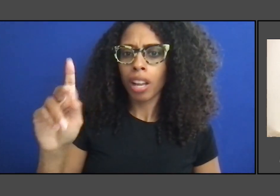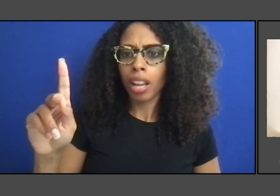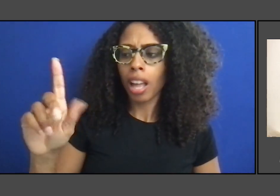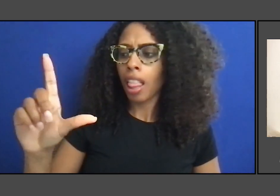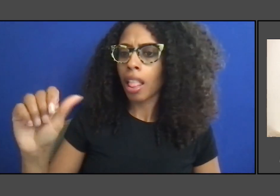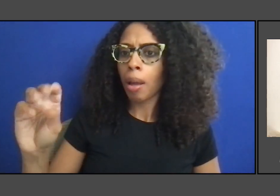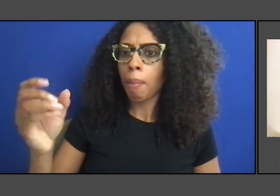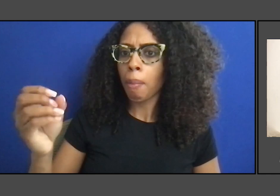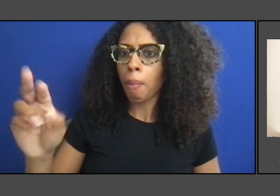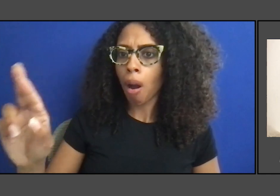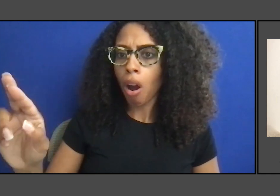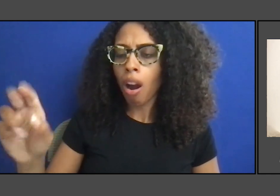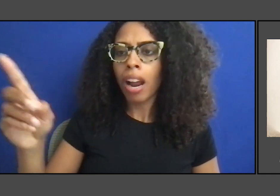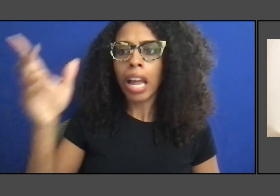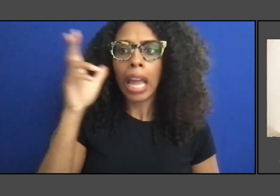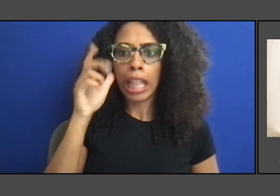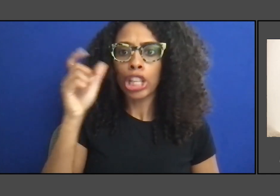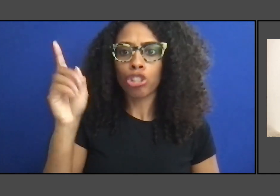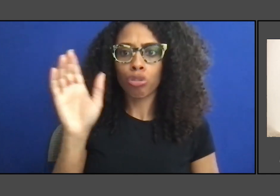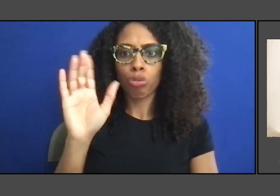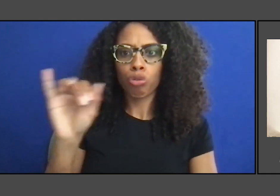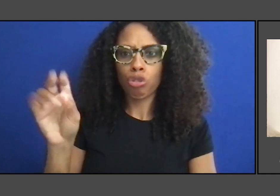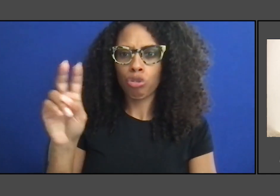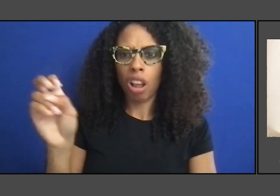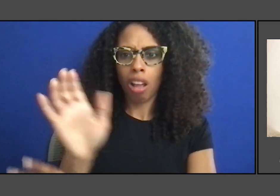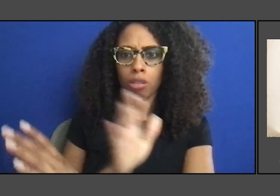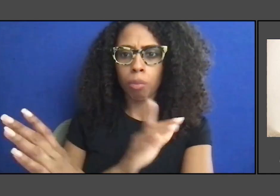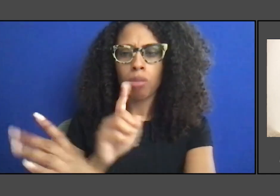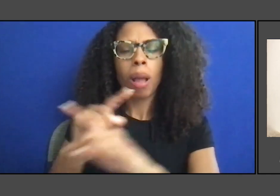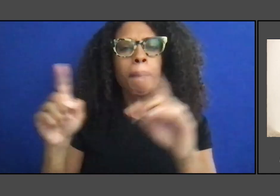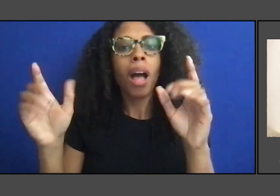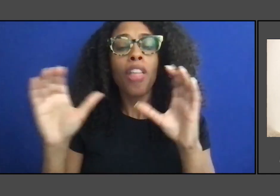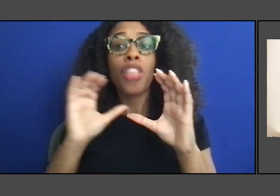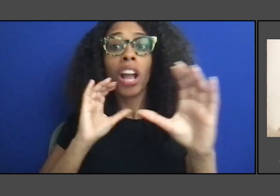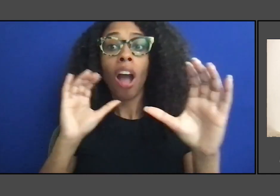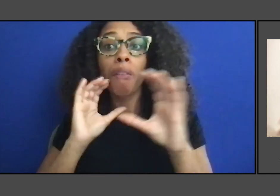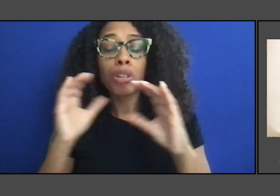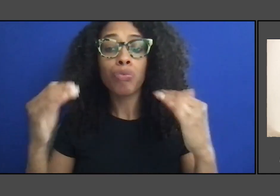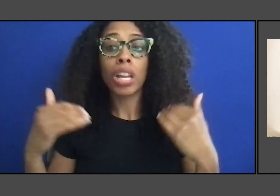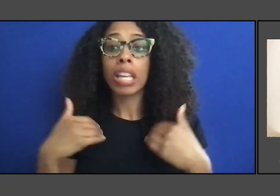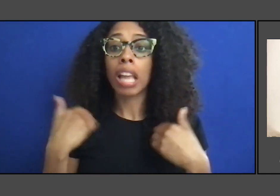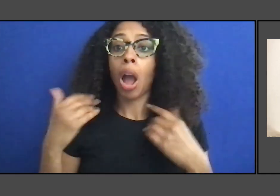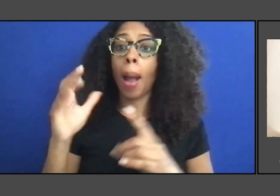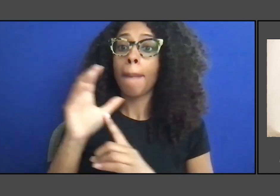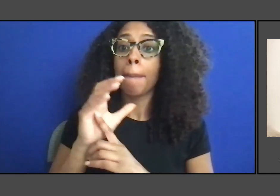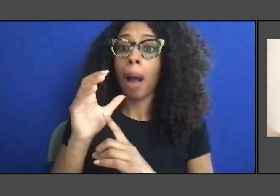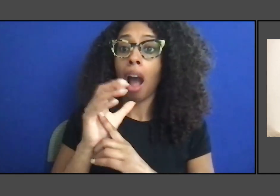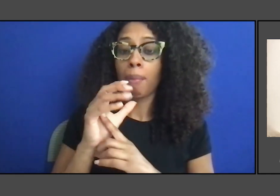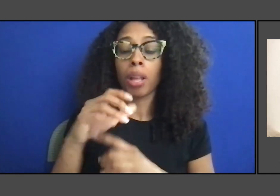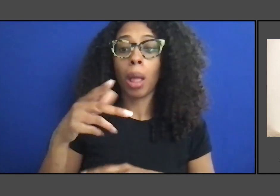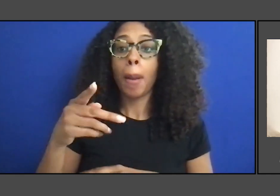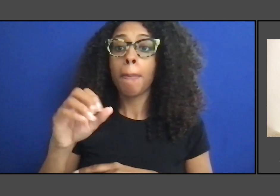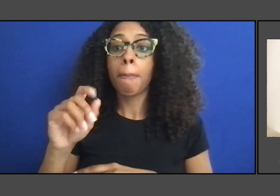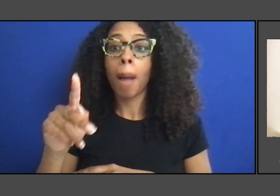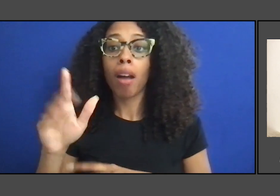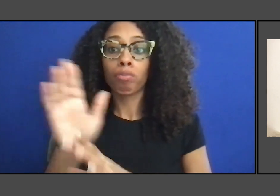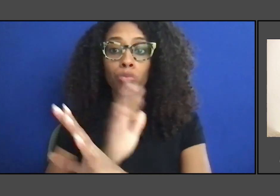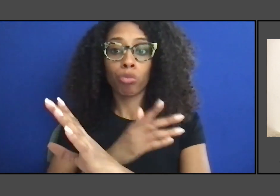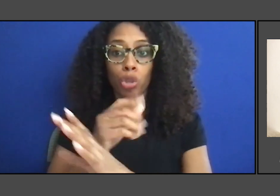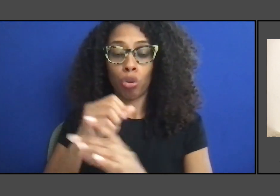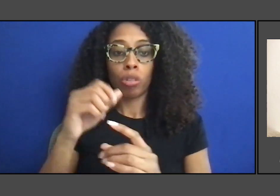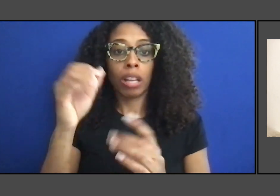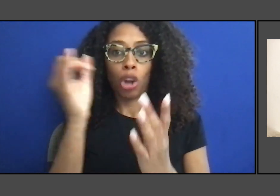kinds of conversations between young artists, young popular pop music artists or whatever, and how